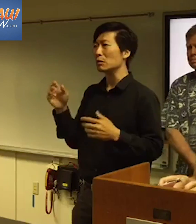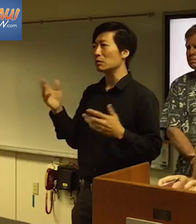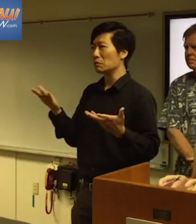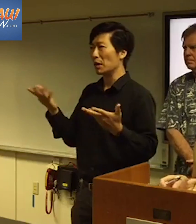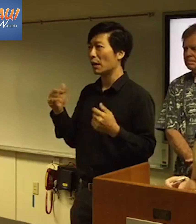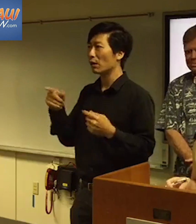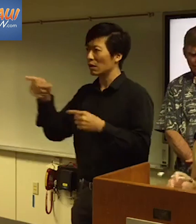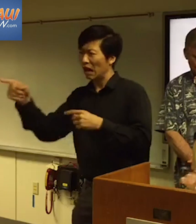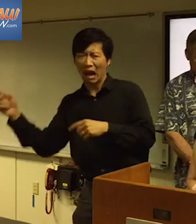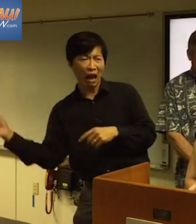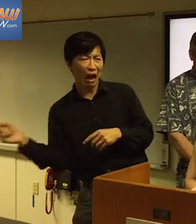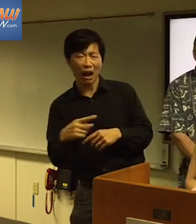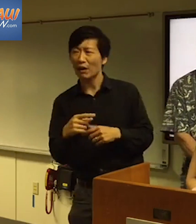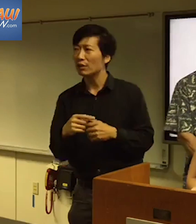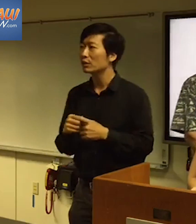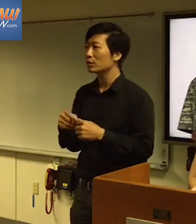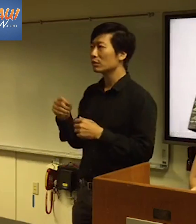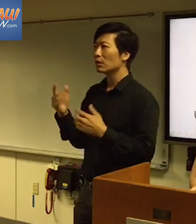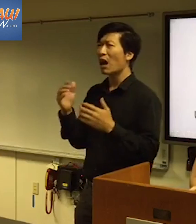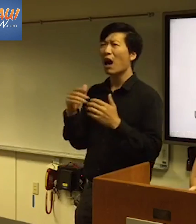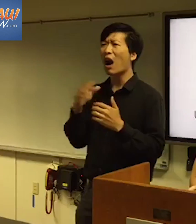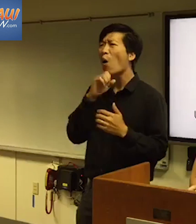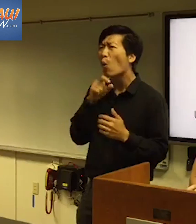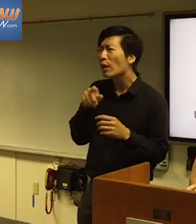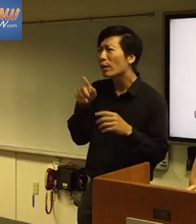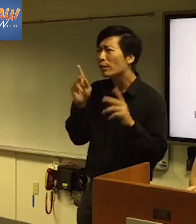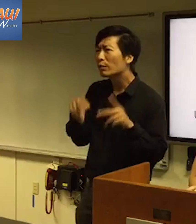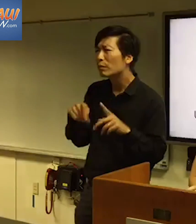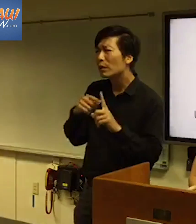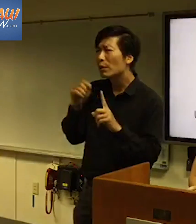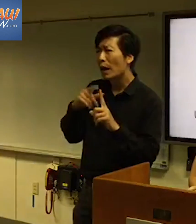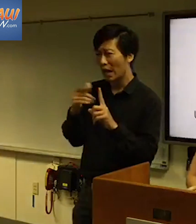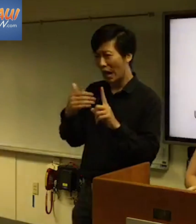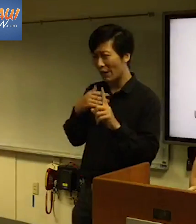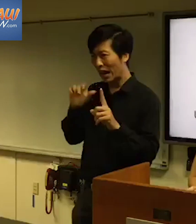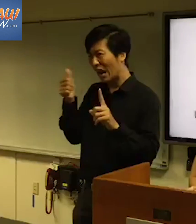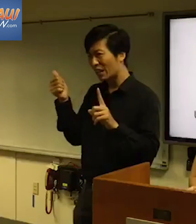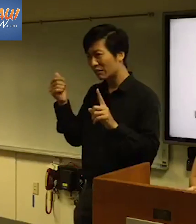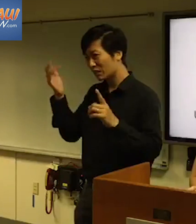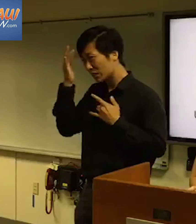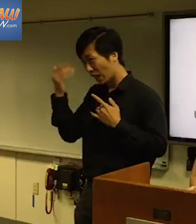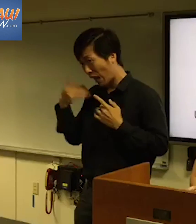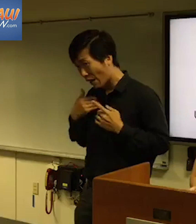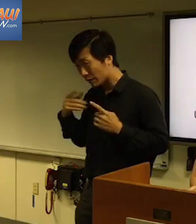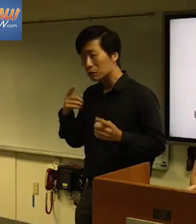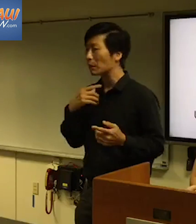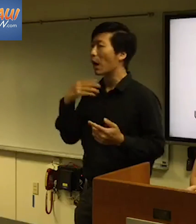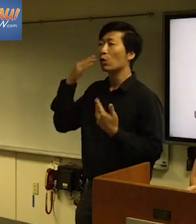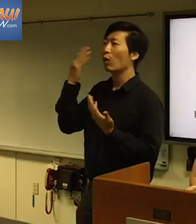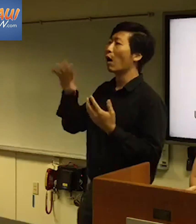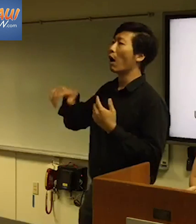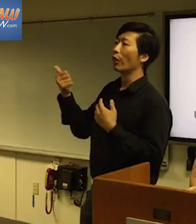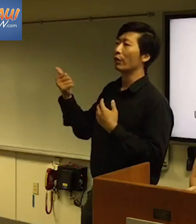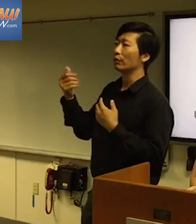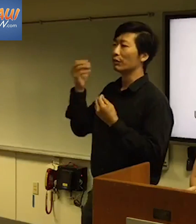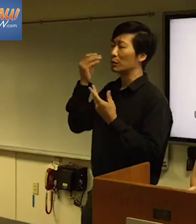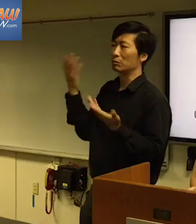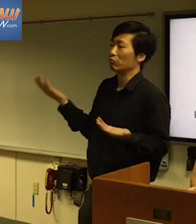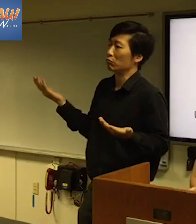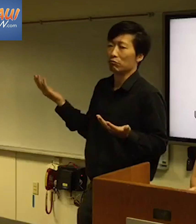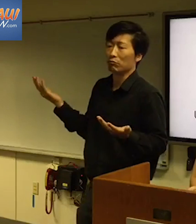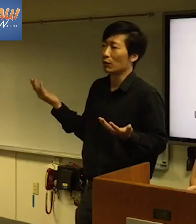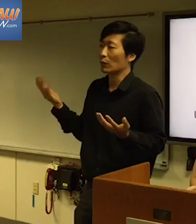able to have the tests available for those who might need it the most. And so we are counting on our physicians and